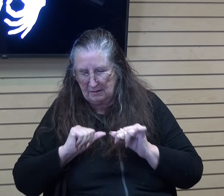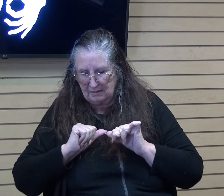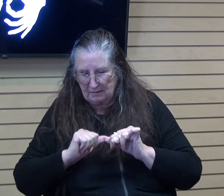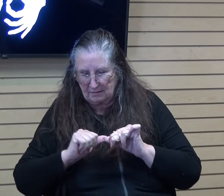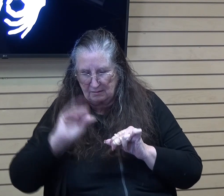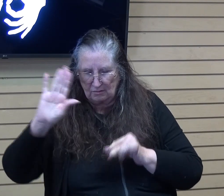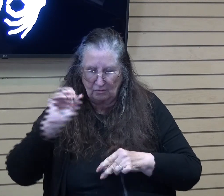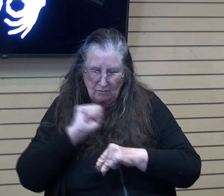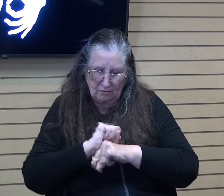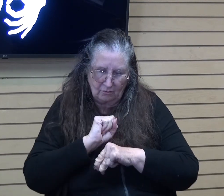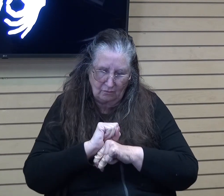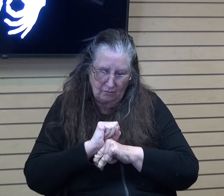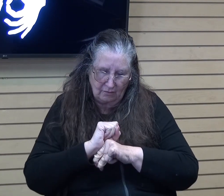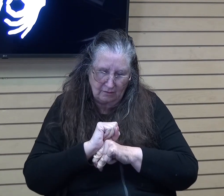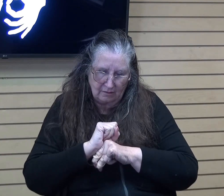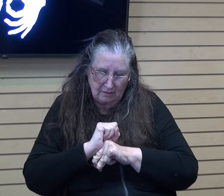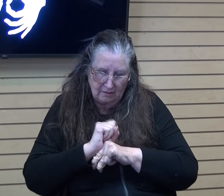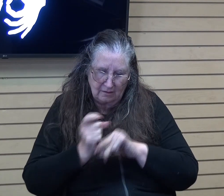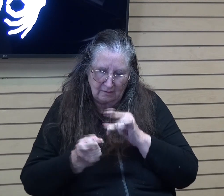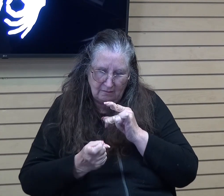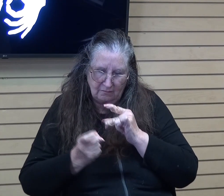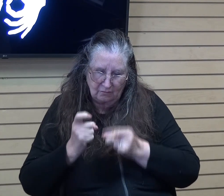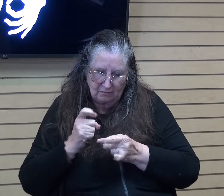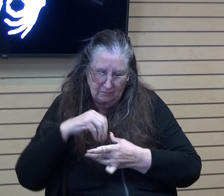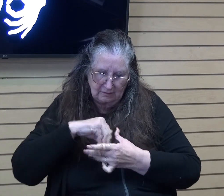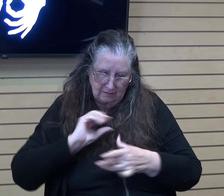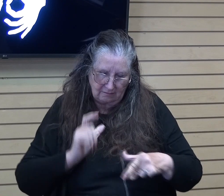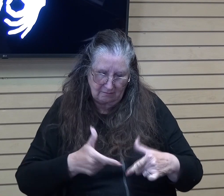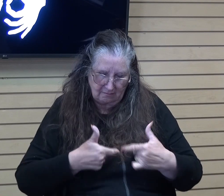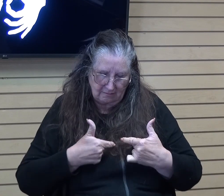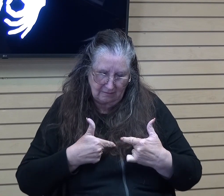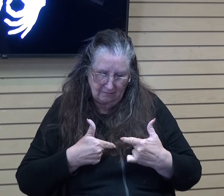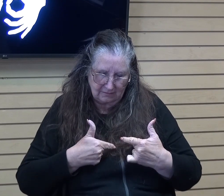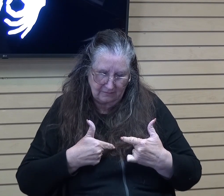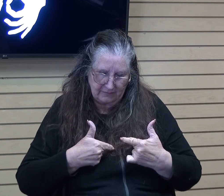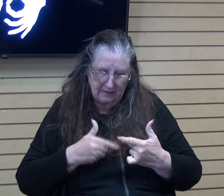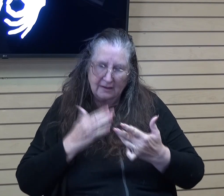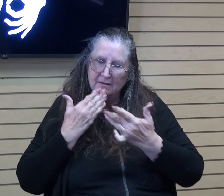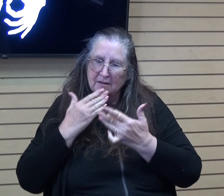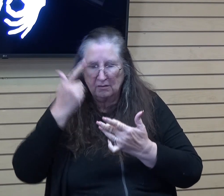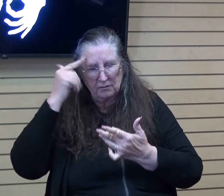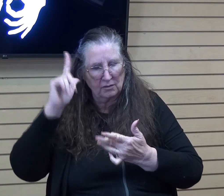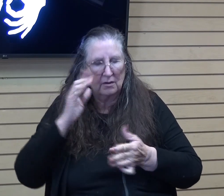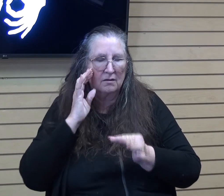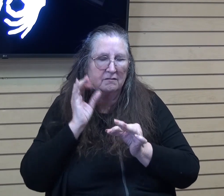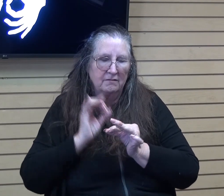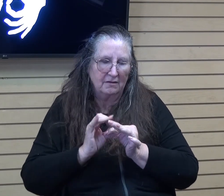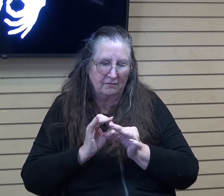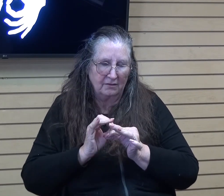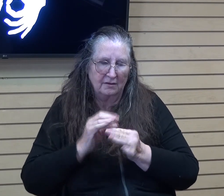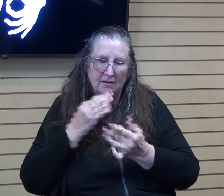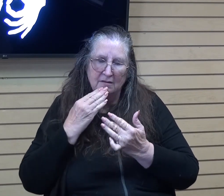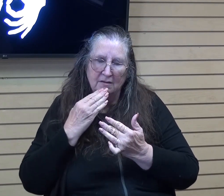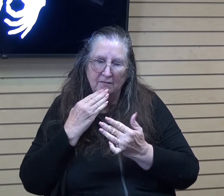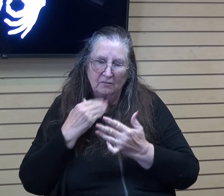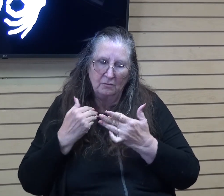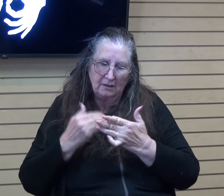work in of transformation in us, Lord. Thank you for your faithfulness. Thank you for being near to us.